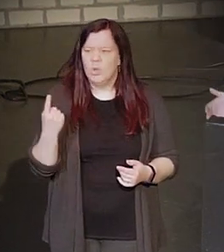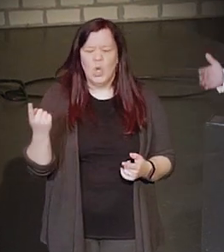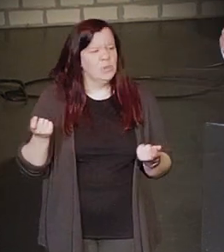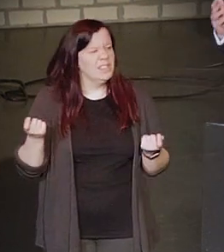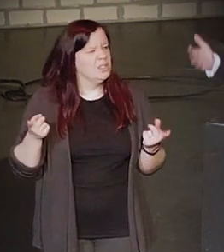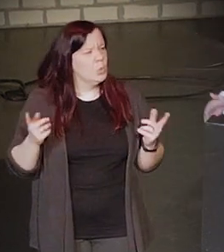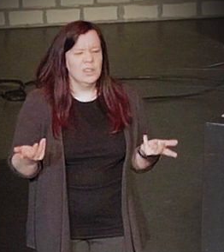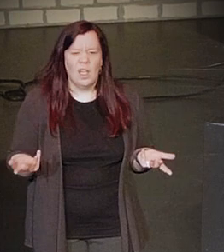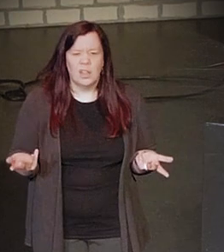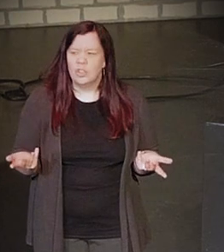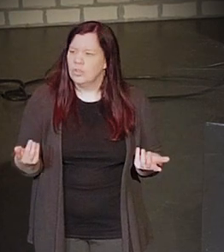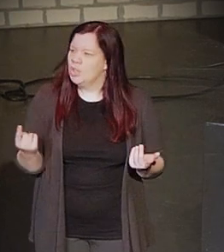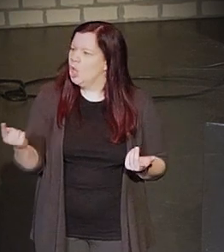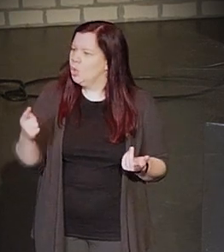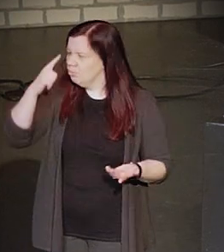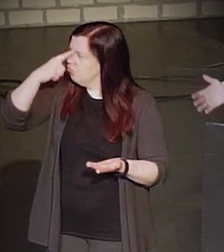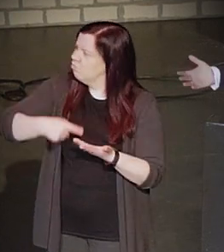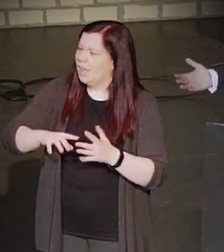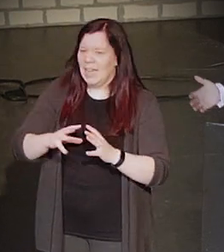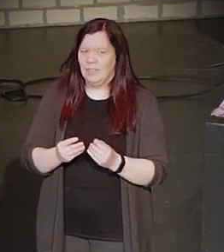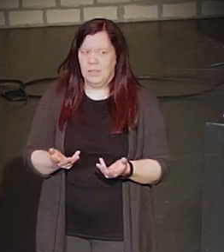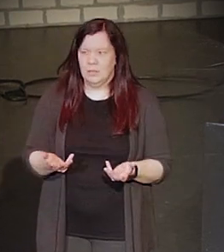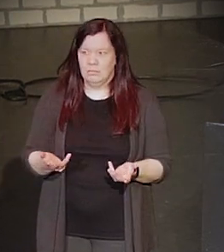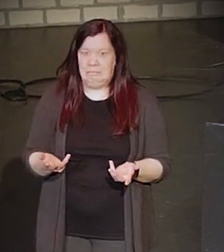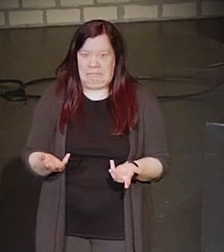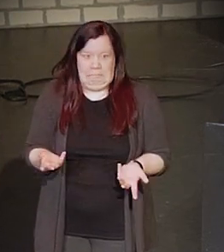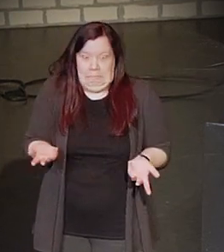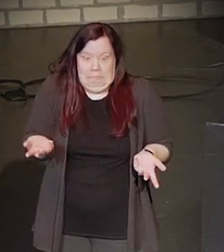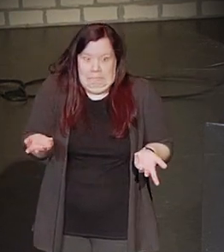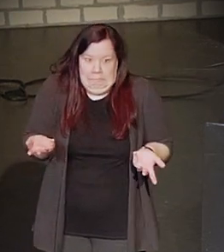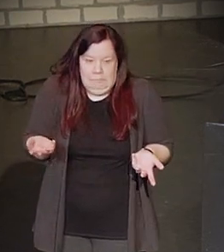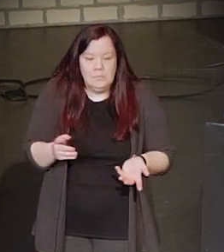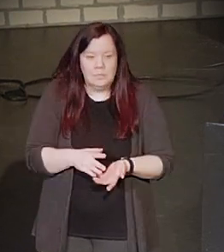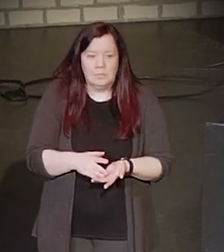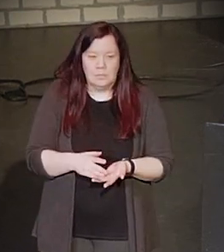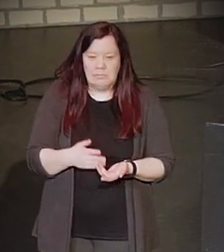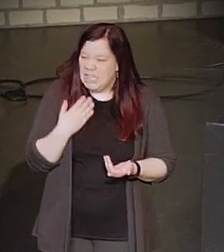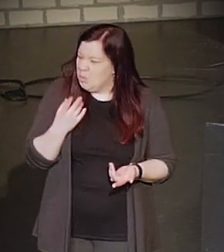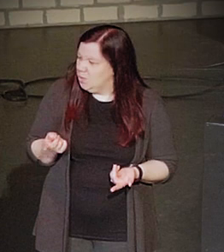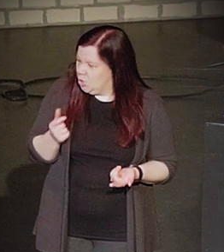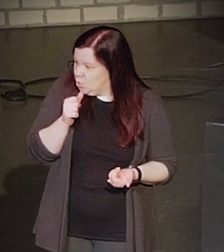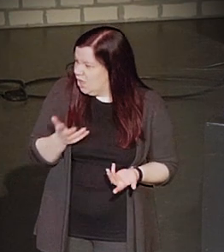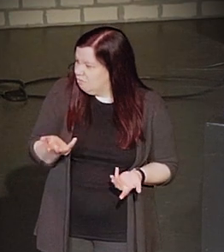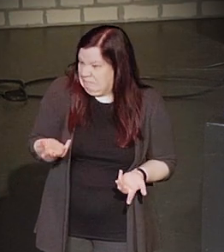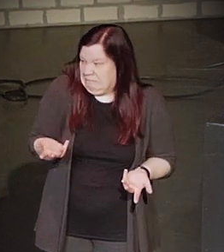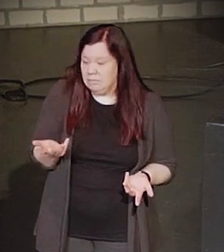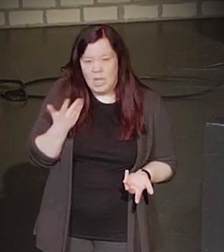in charge? Who actually gets to call the shots? There was no clear answer. No one knew where they